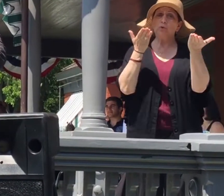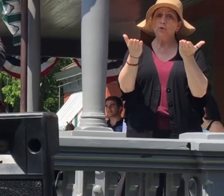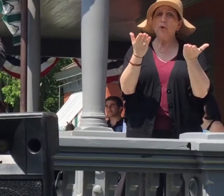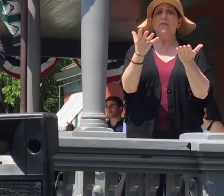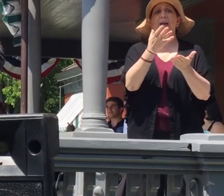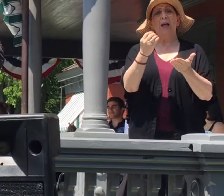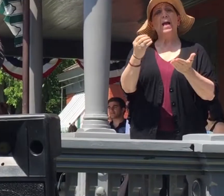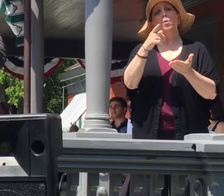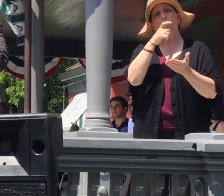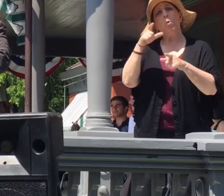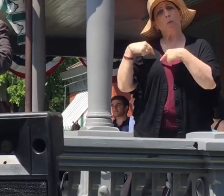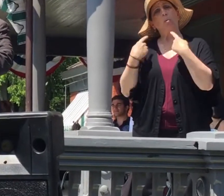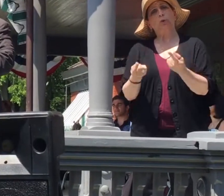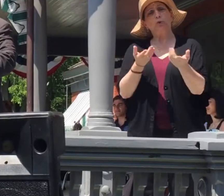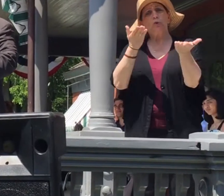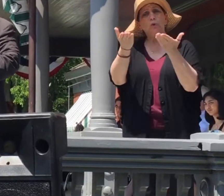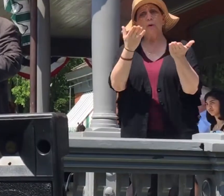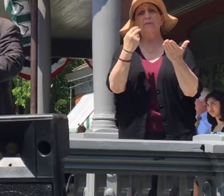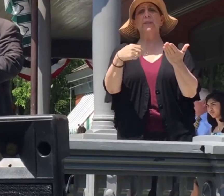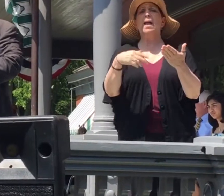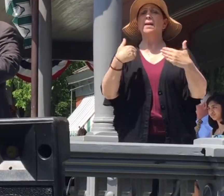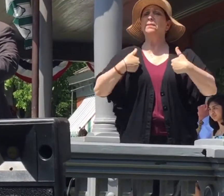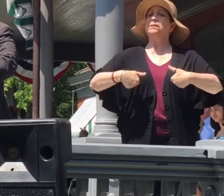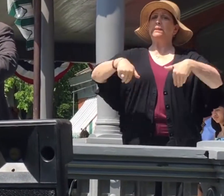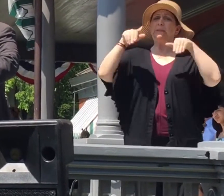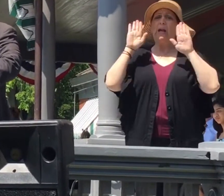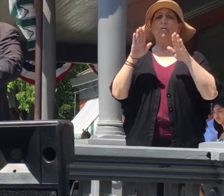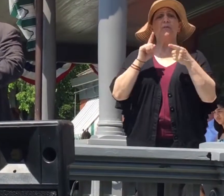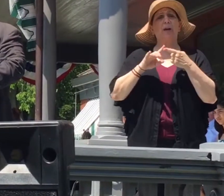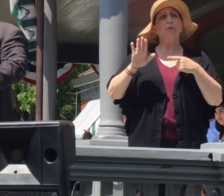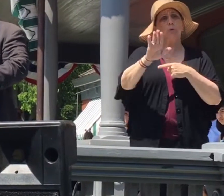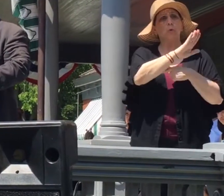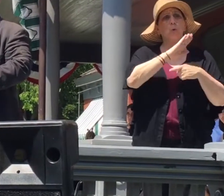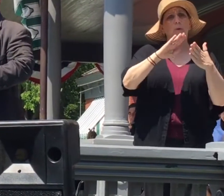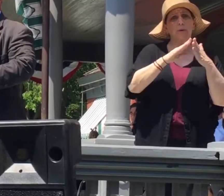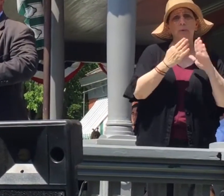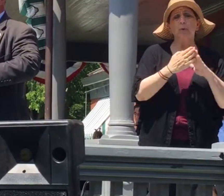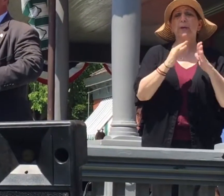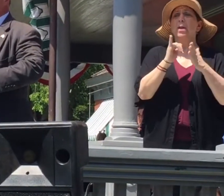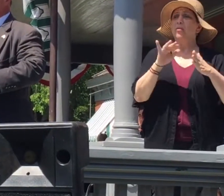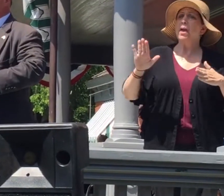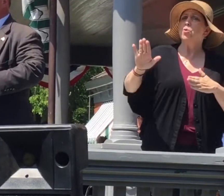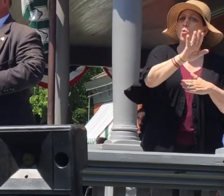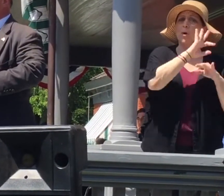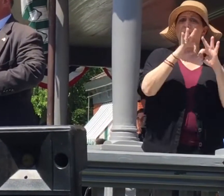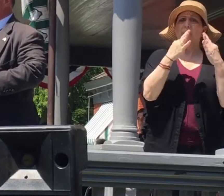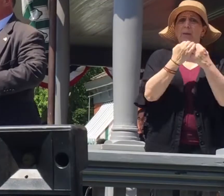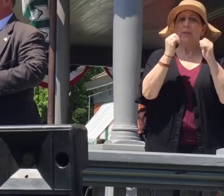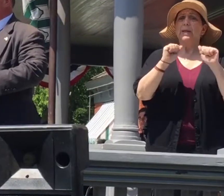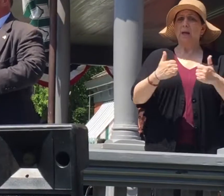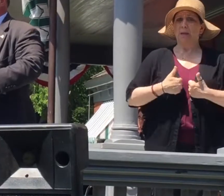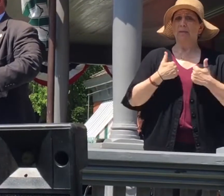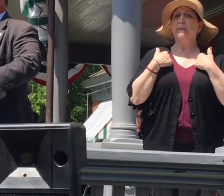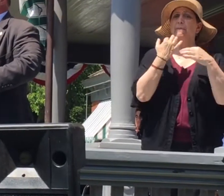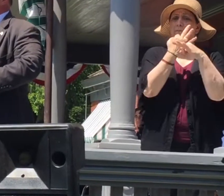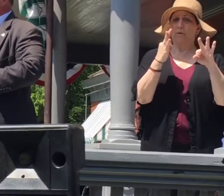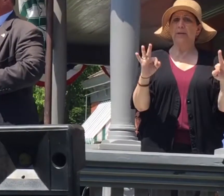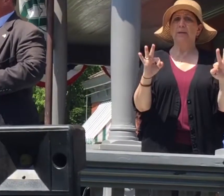serve and who have served and who have made great sacrifice, that you and yours might live free and